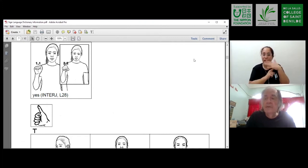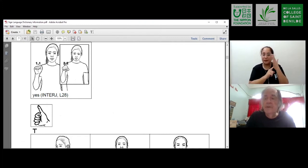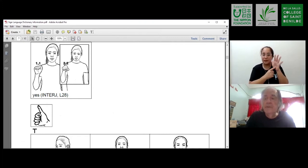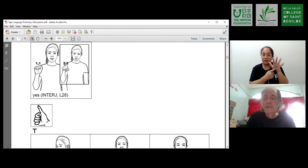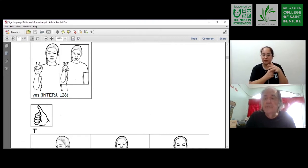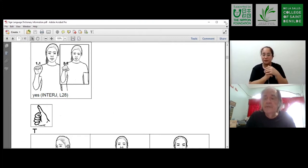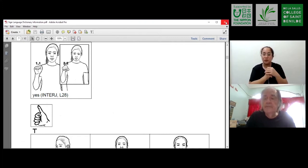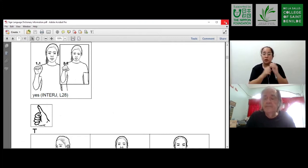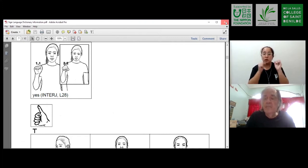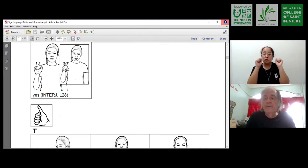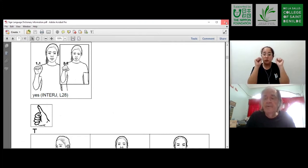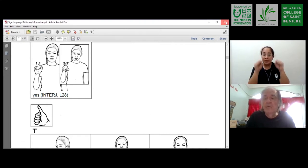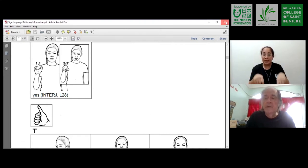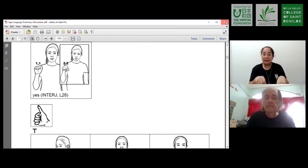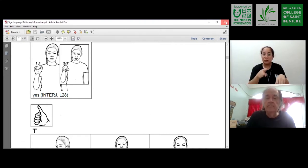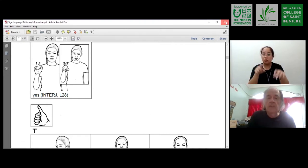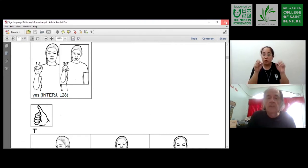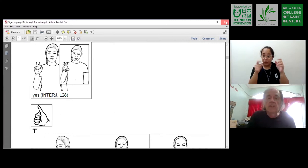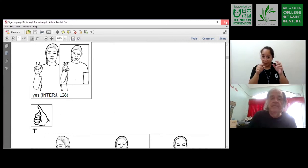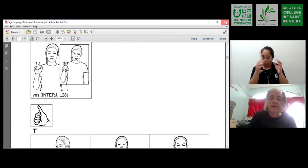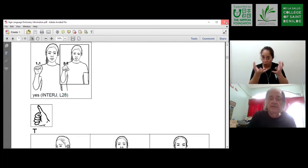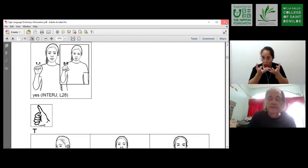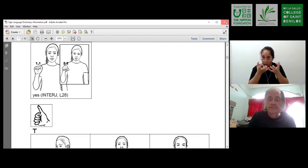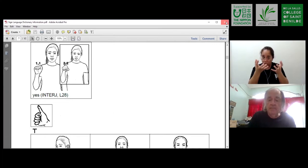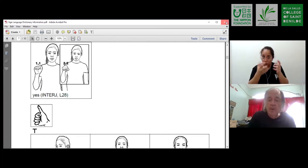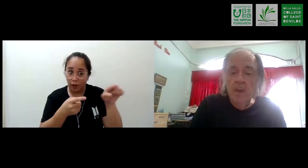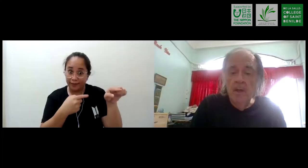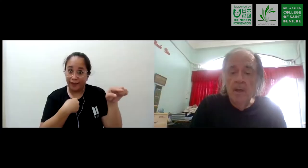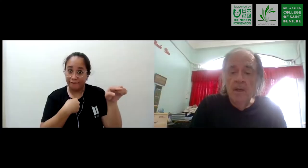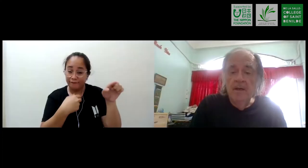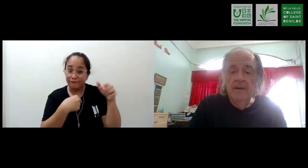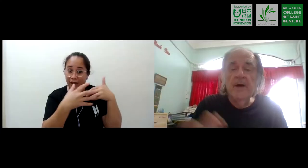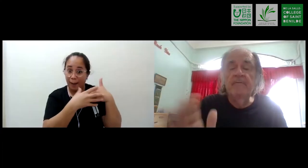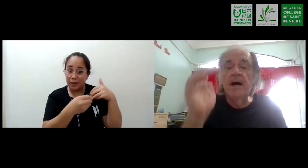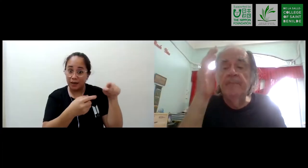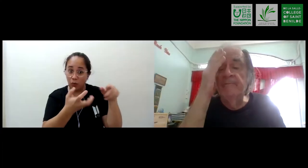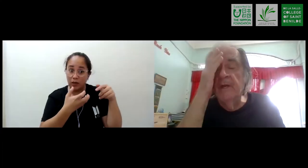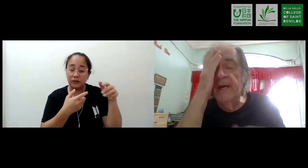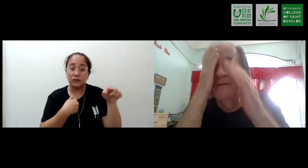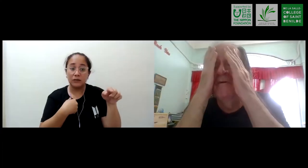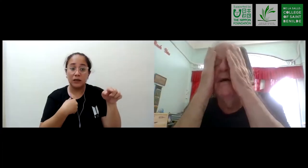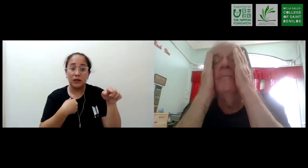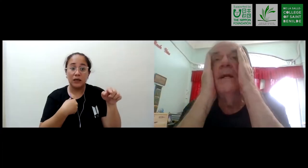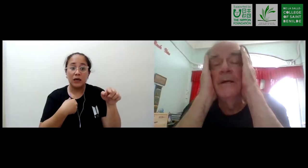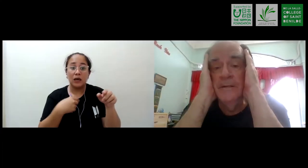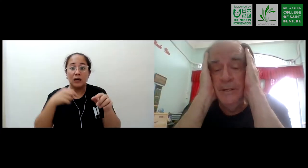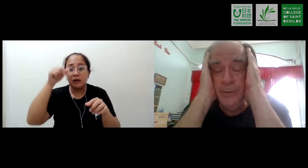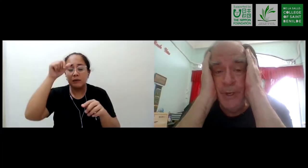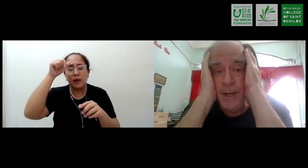can use, if you want a copy of this, you have a copy of the last file, but I can send you a copy